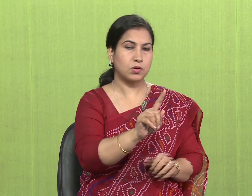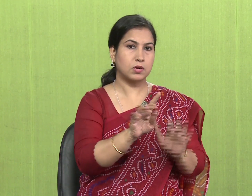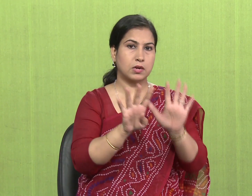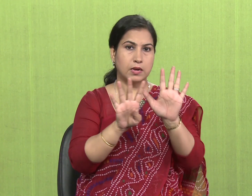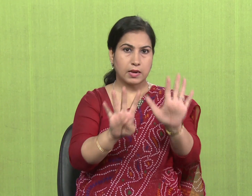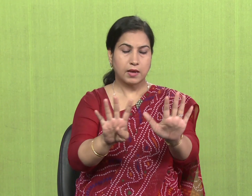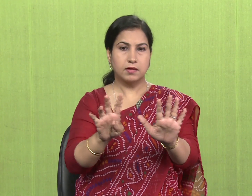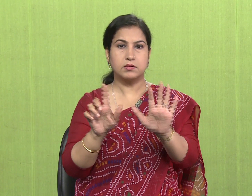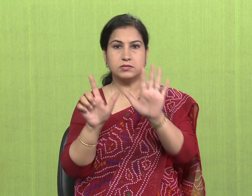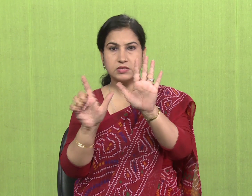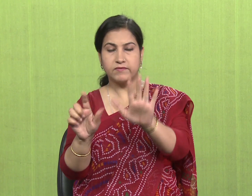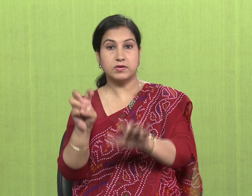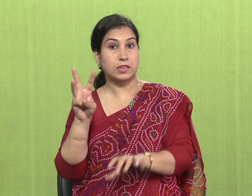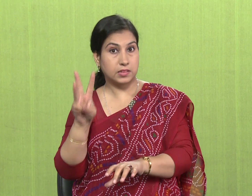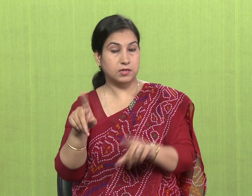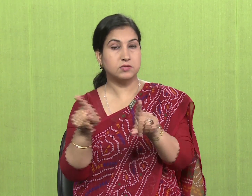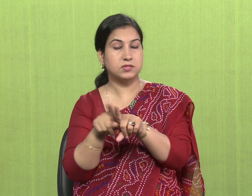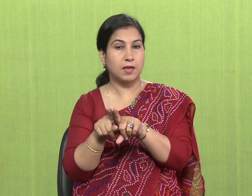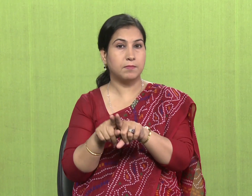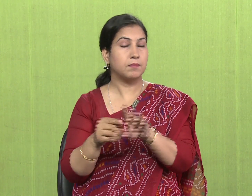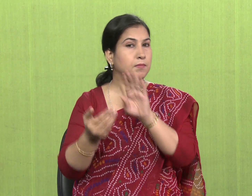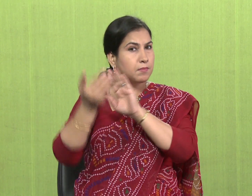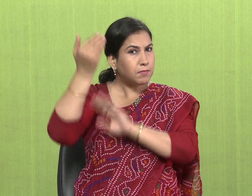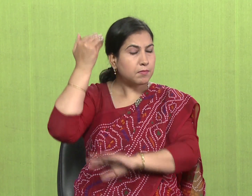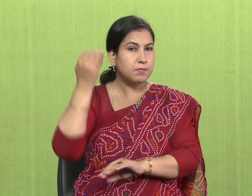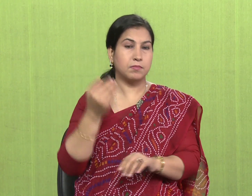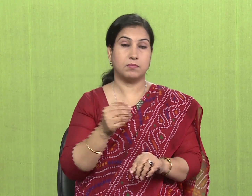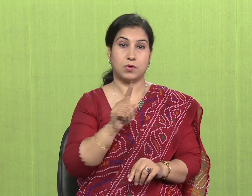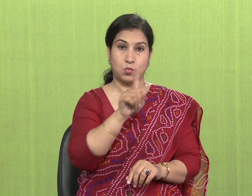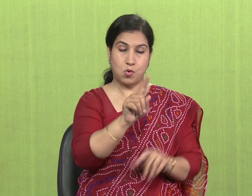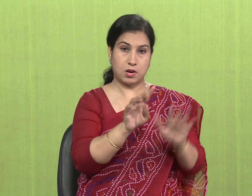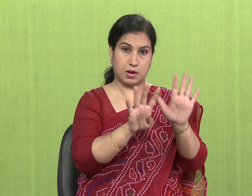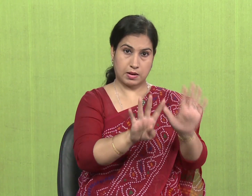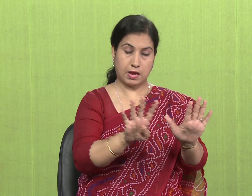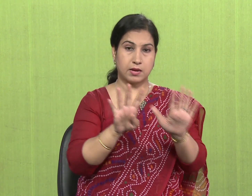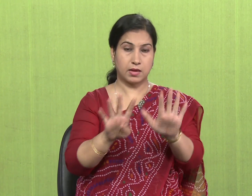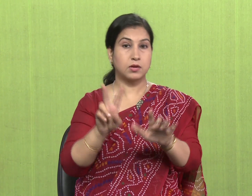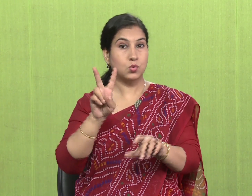Project Elephant 1992 have been launched.